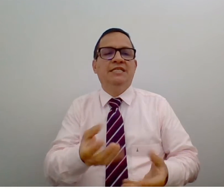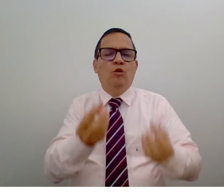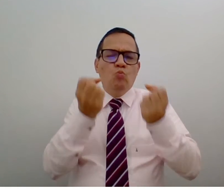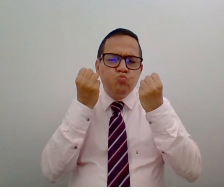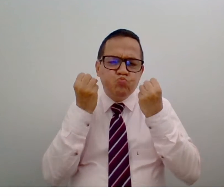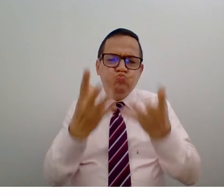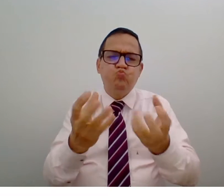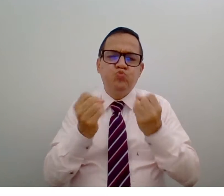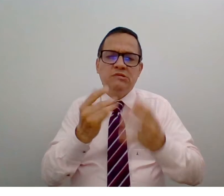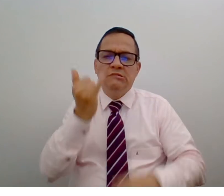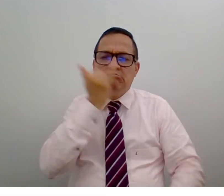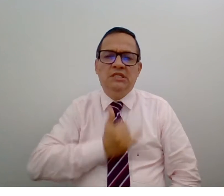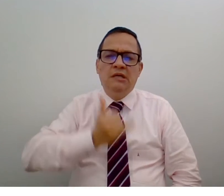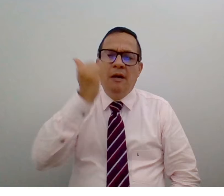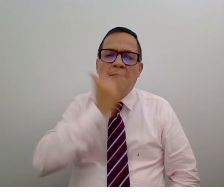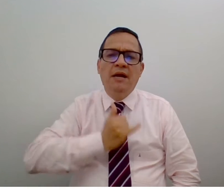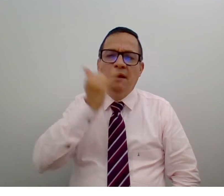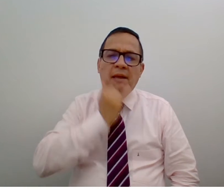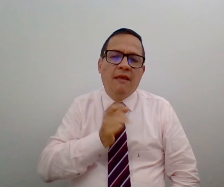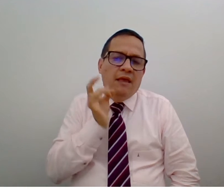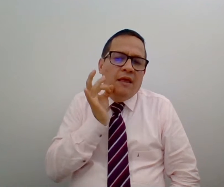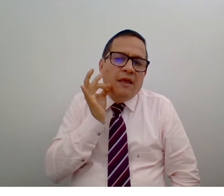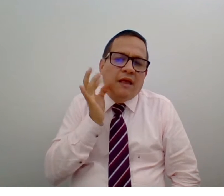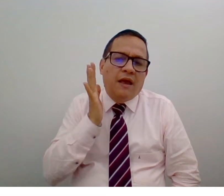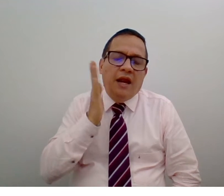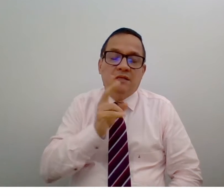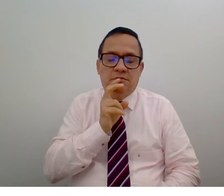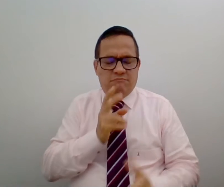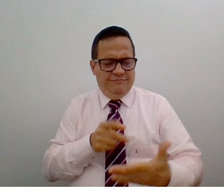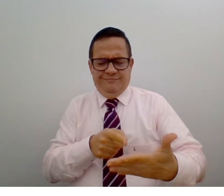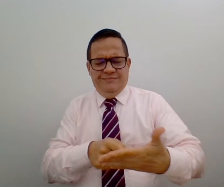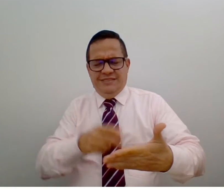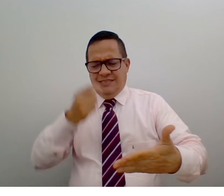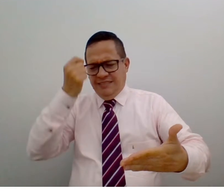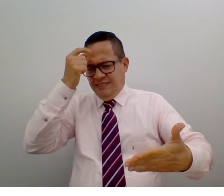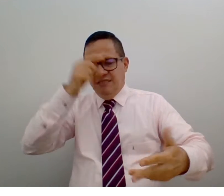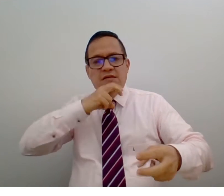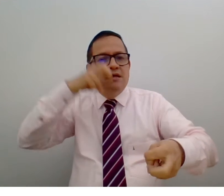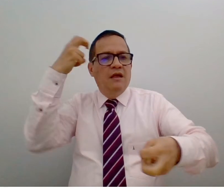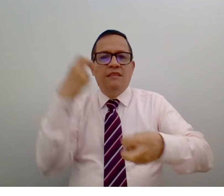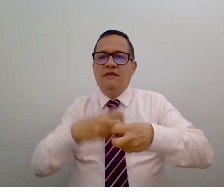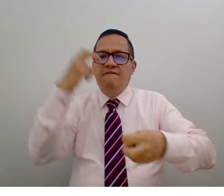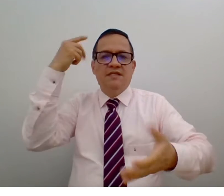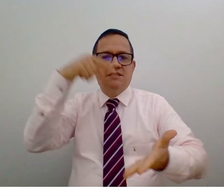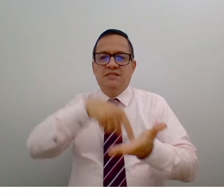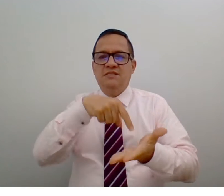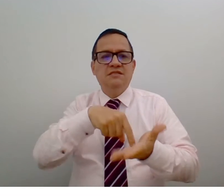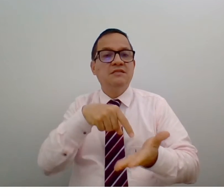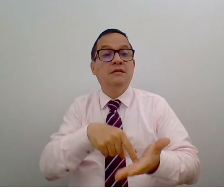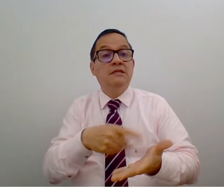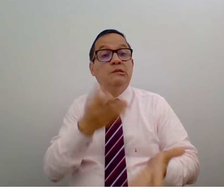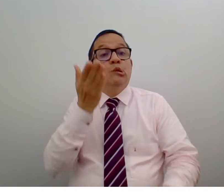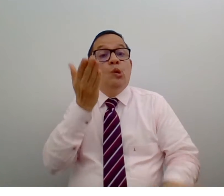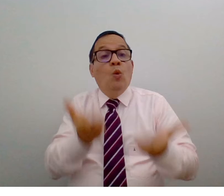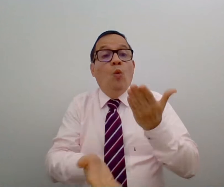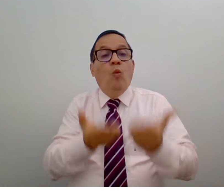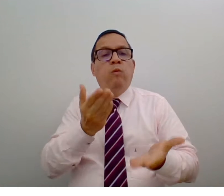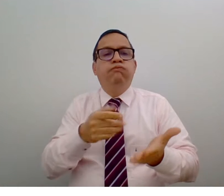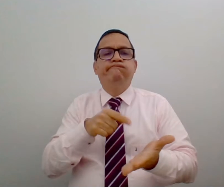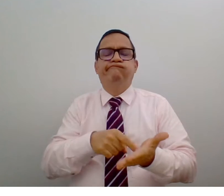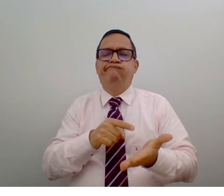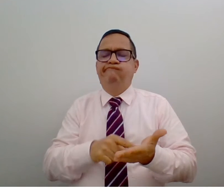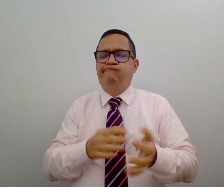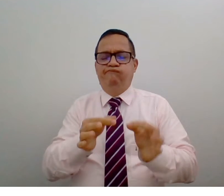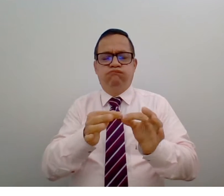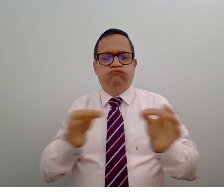grammar, which makes the text difficult to understand. It is very evident the use of